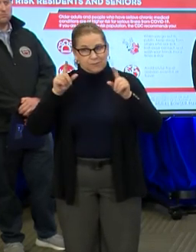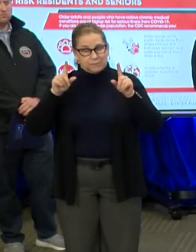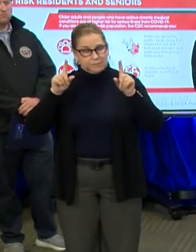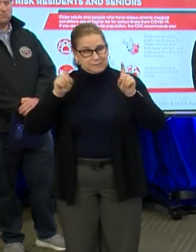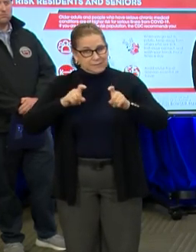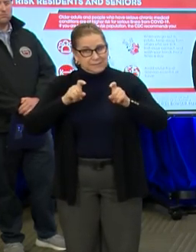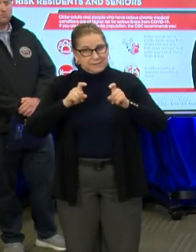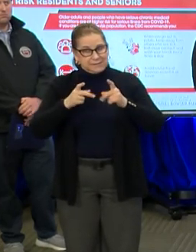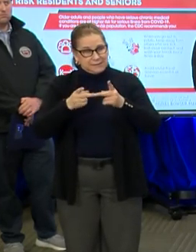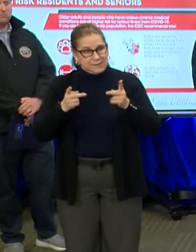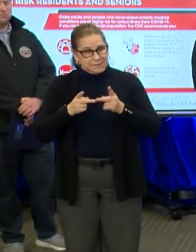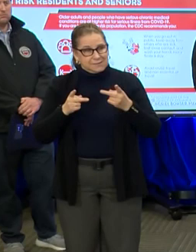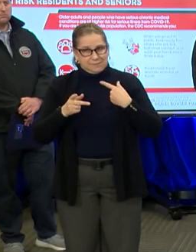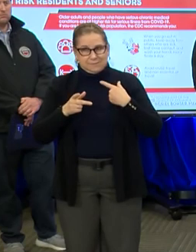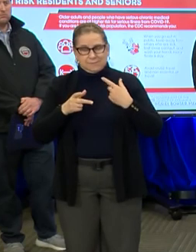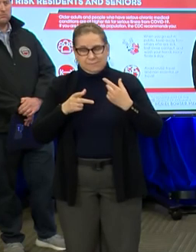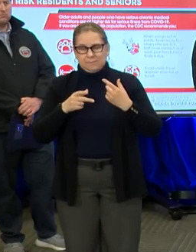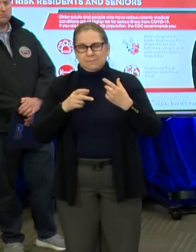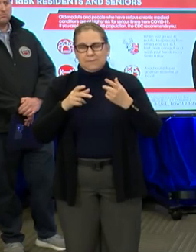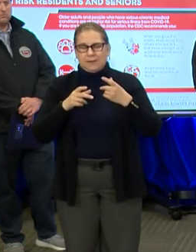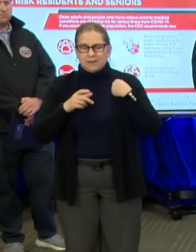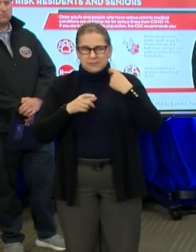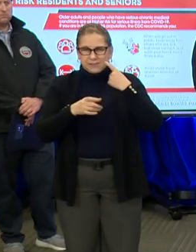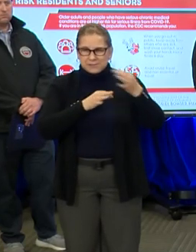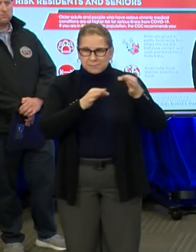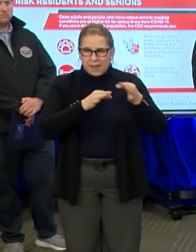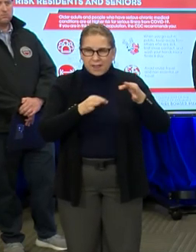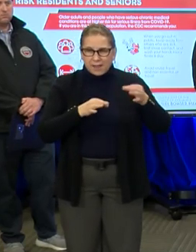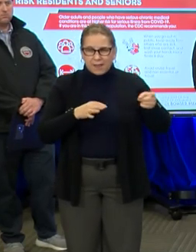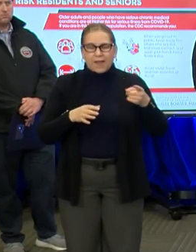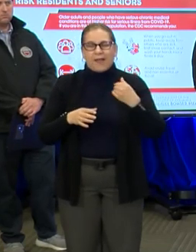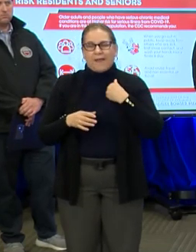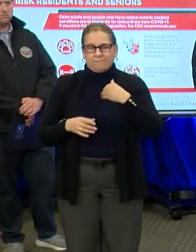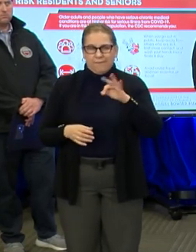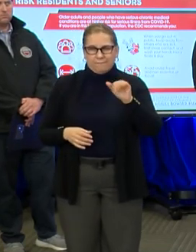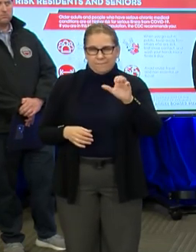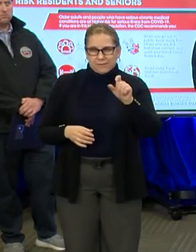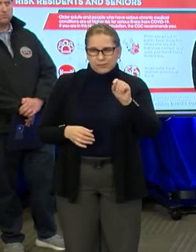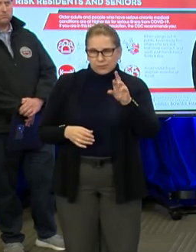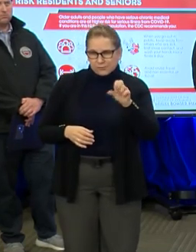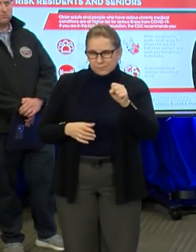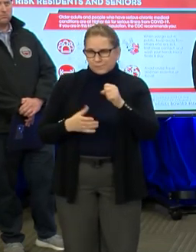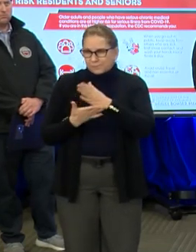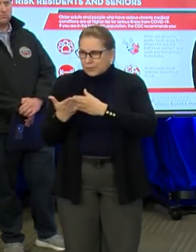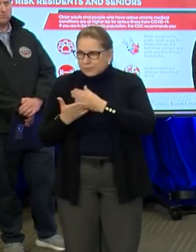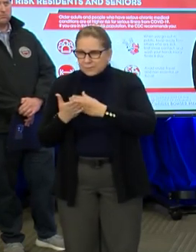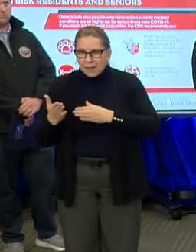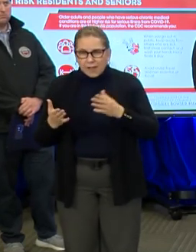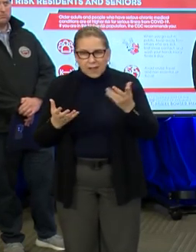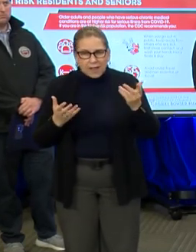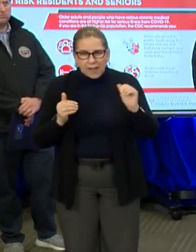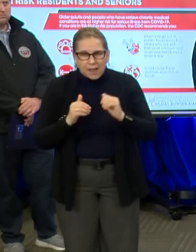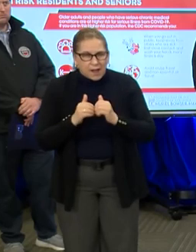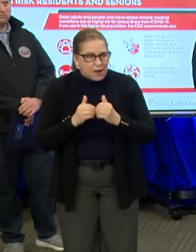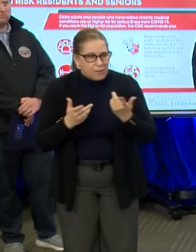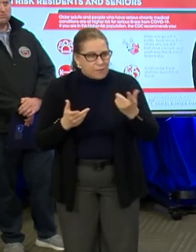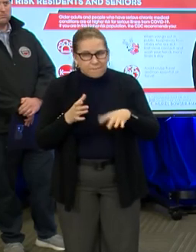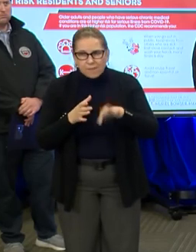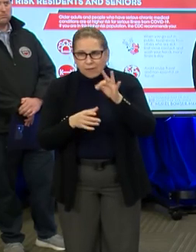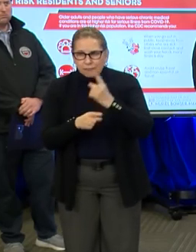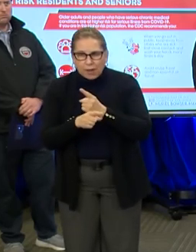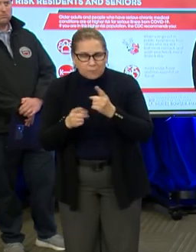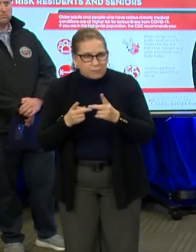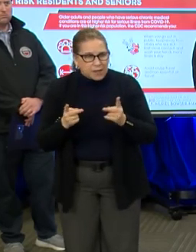described, there are additional factors that go into it. One, finding an ideal site or location, having the